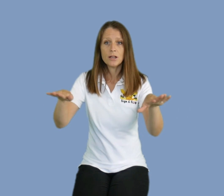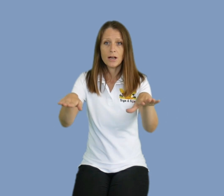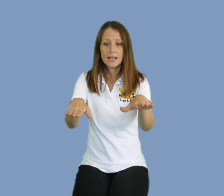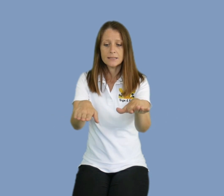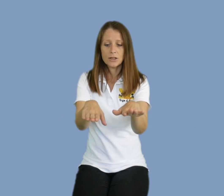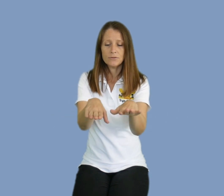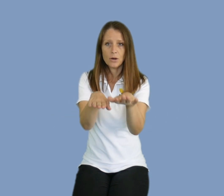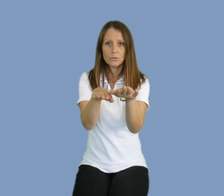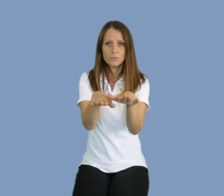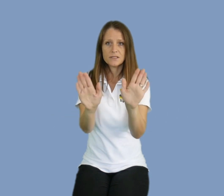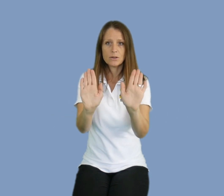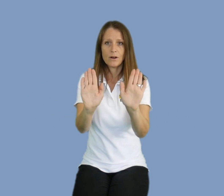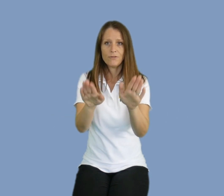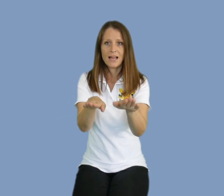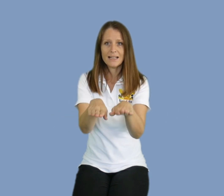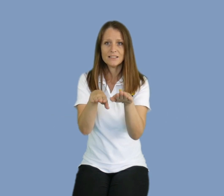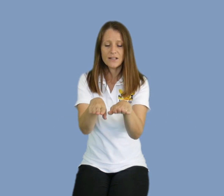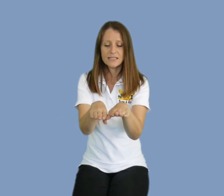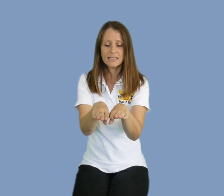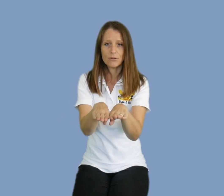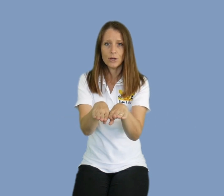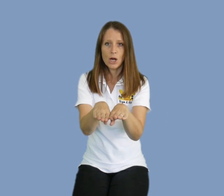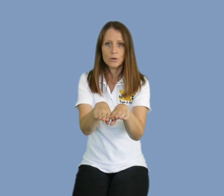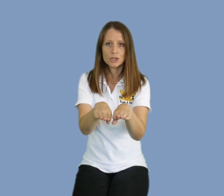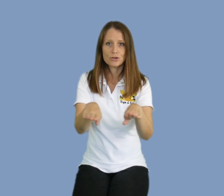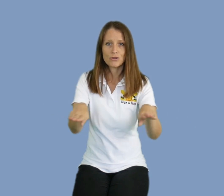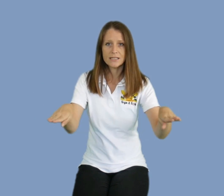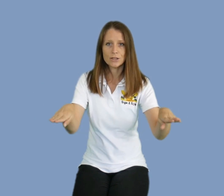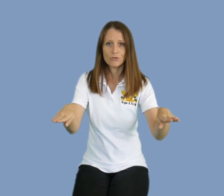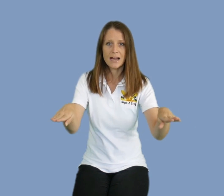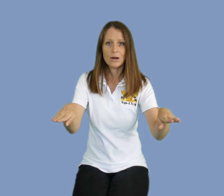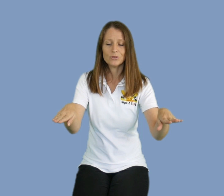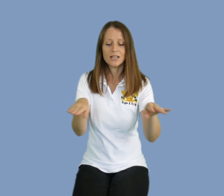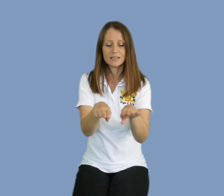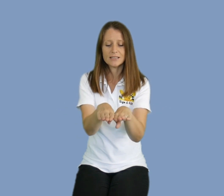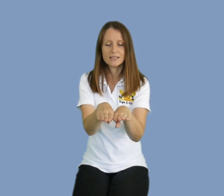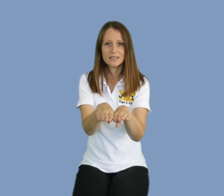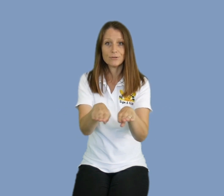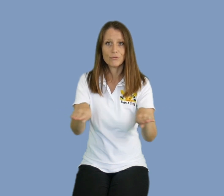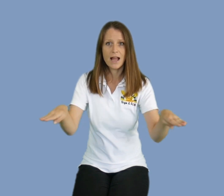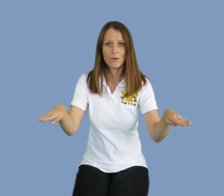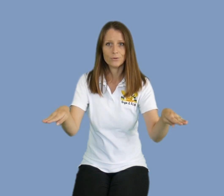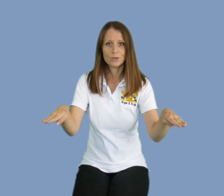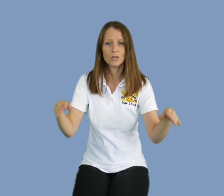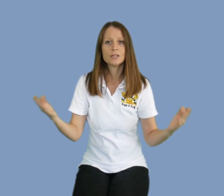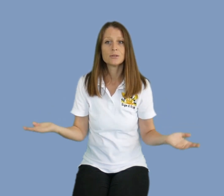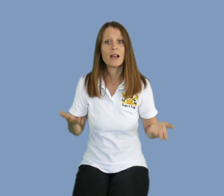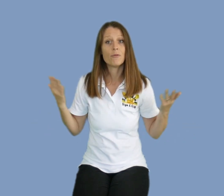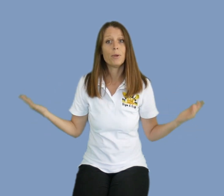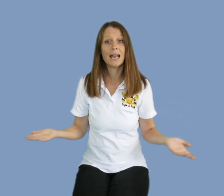our hands over with still our flat hands facing down, and we just trace the ground like this. This is ground. So we have